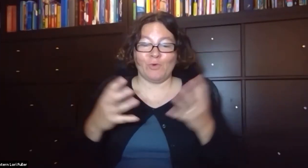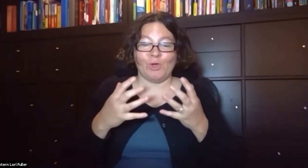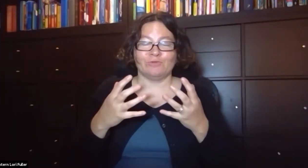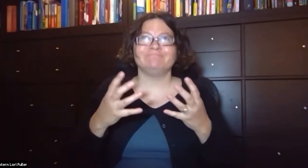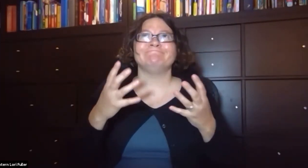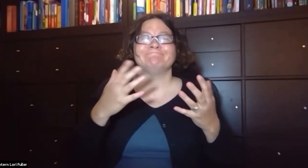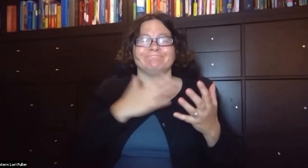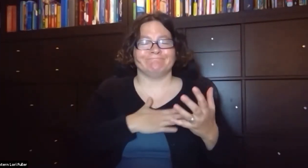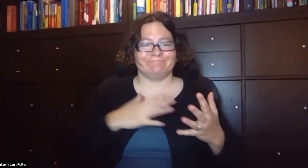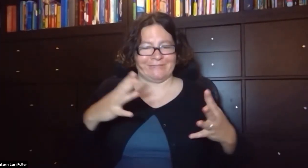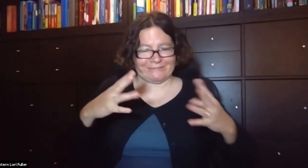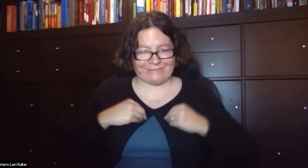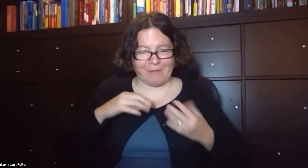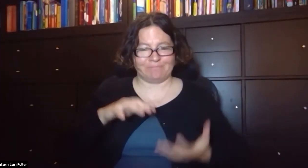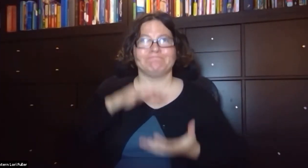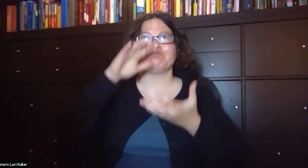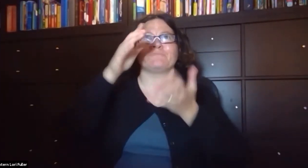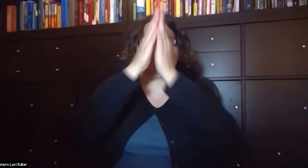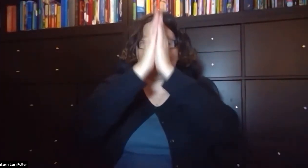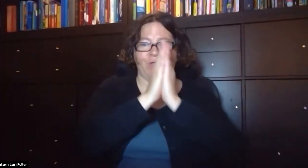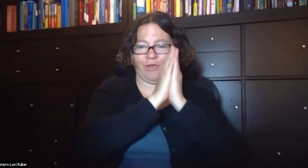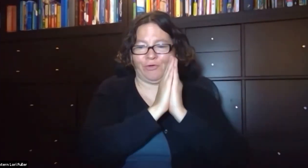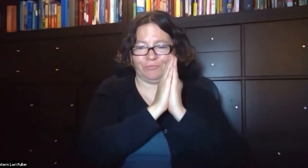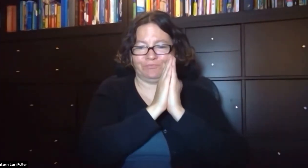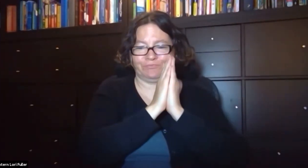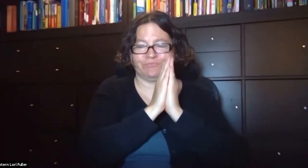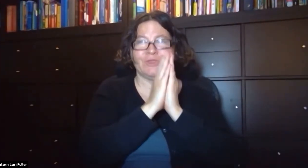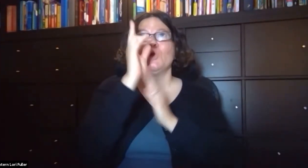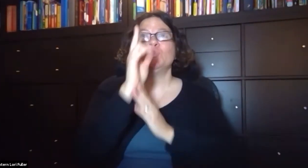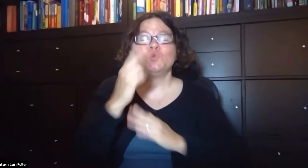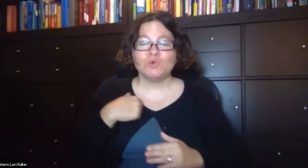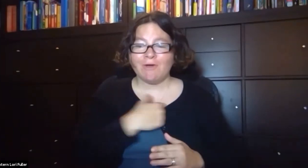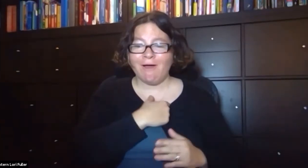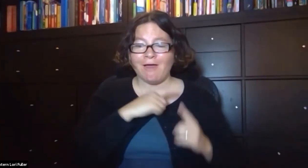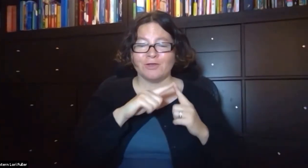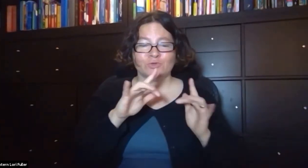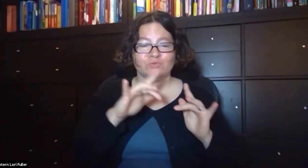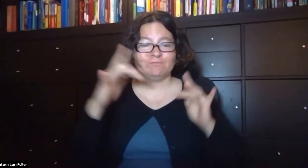Lord Jesus, light of the world, accept our prayers.